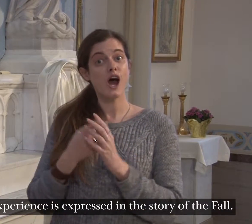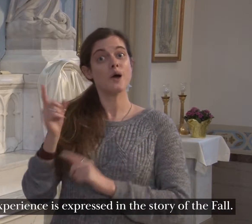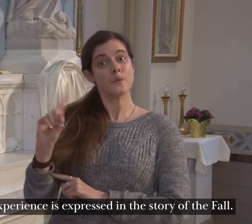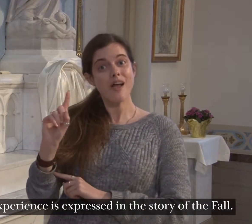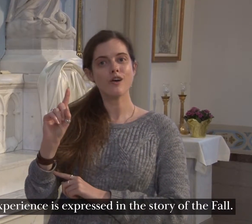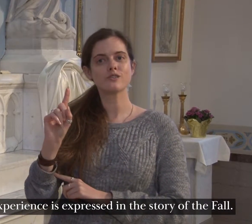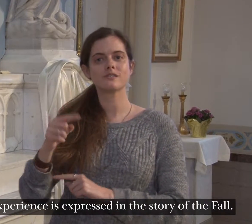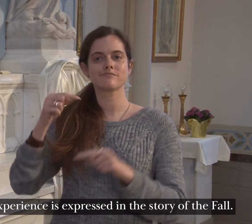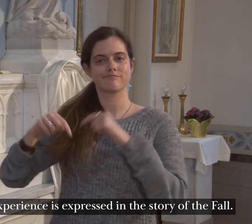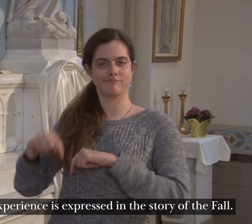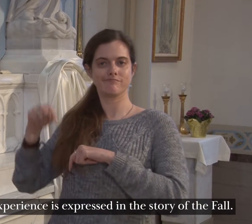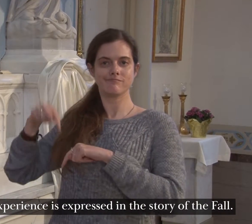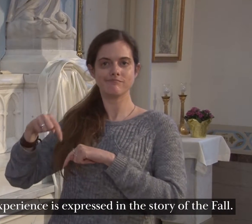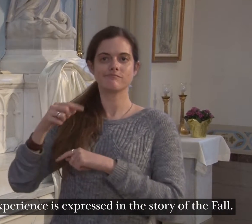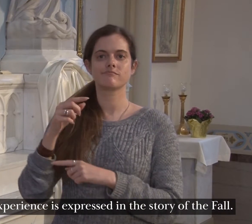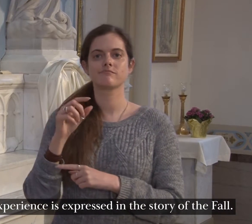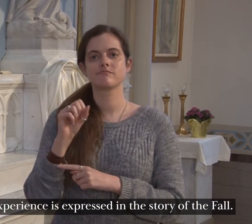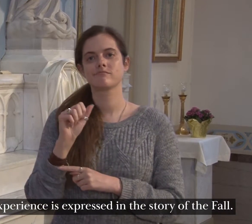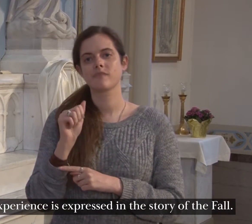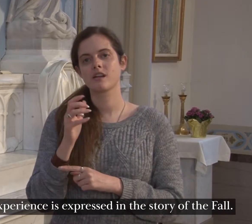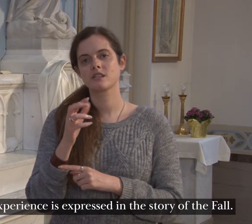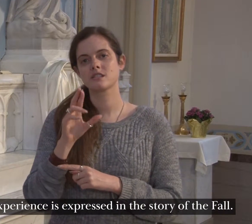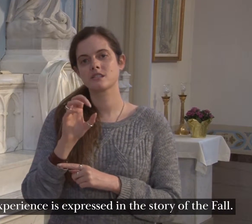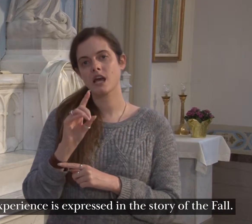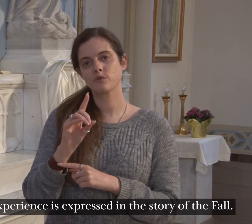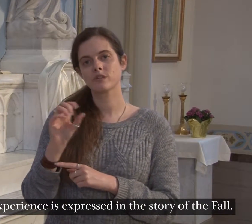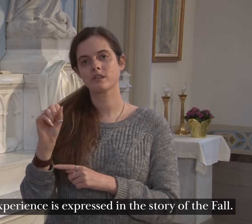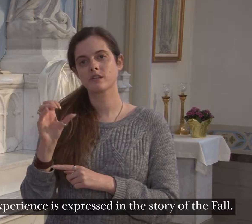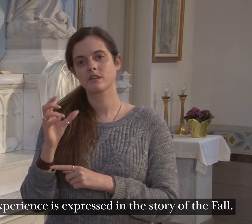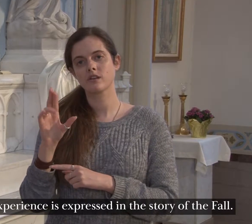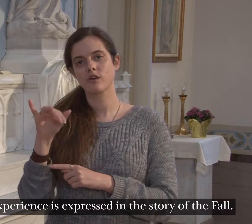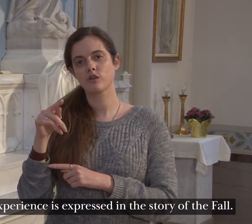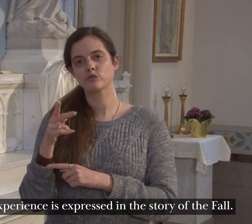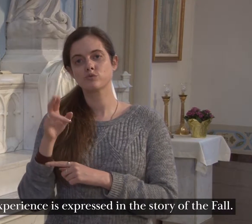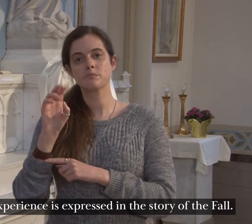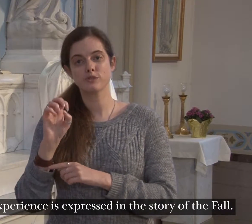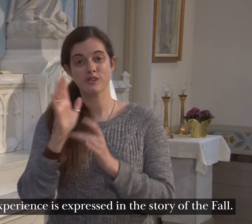In sacred scripture, this experience is expressed in the story of the fall.